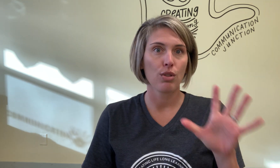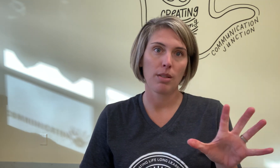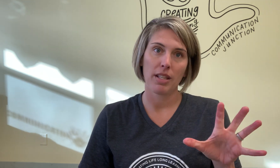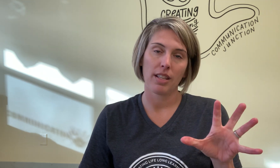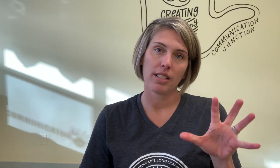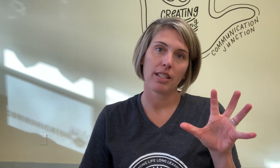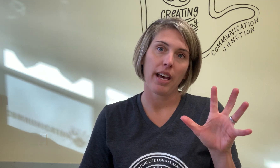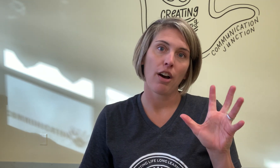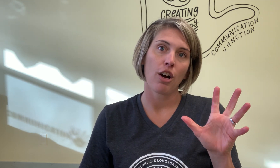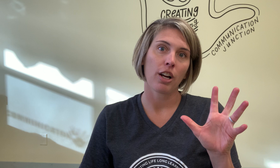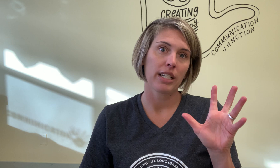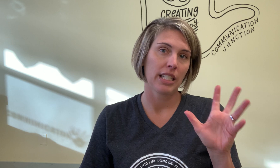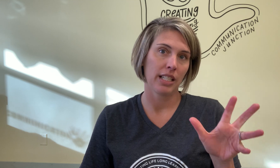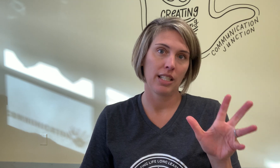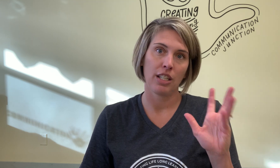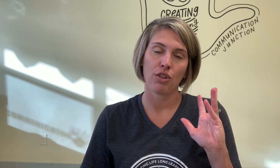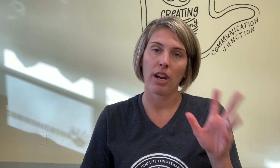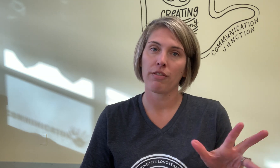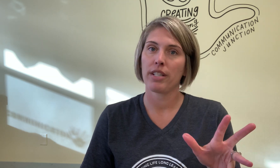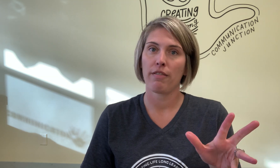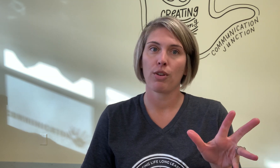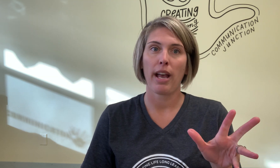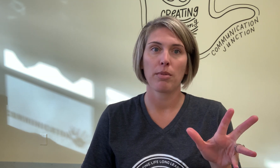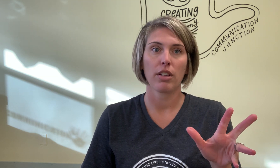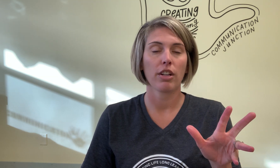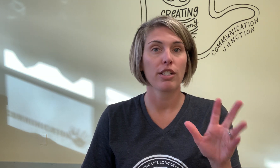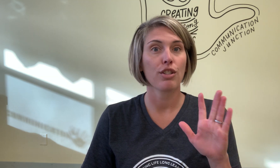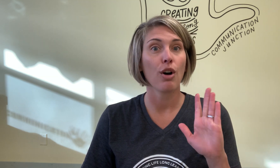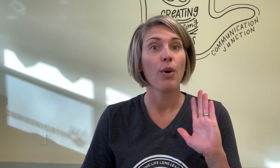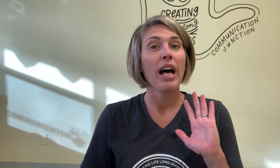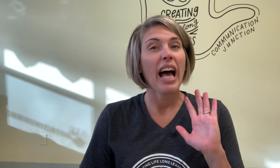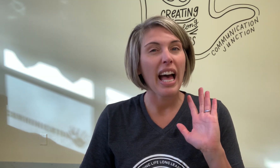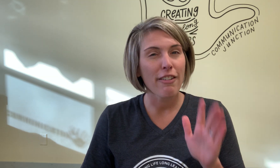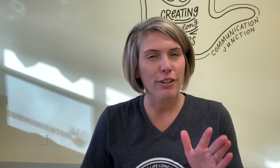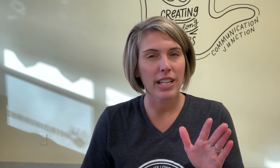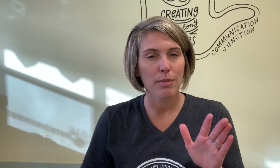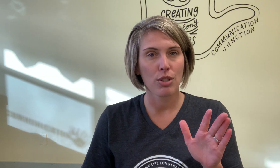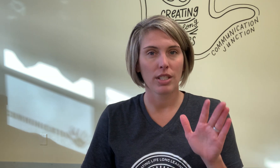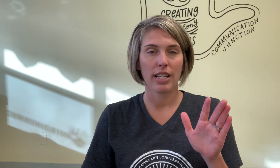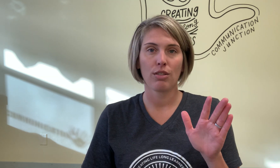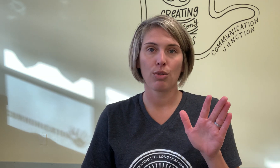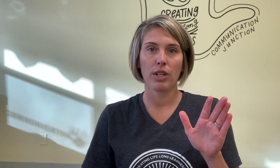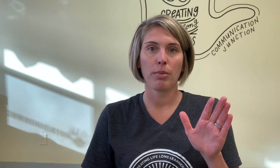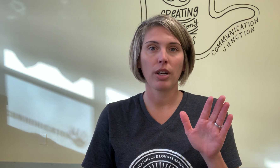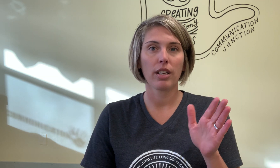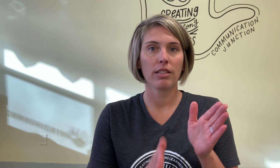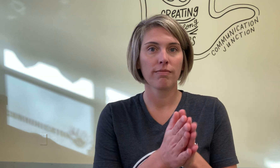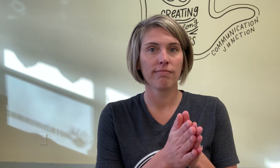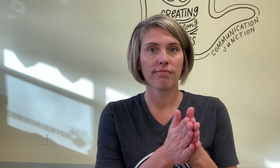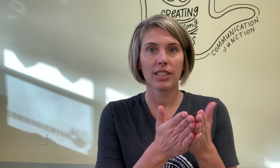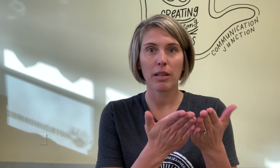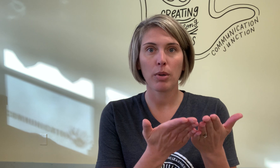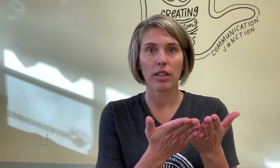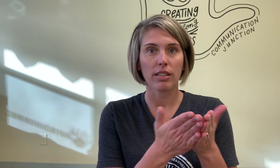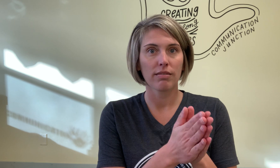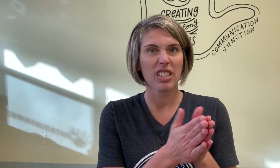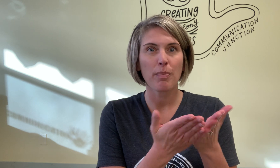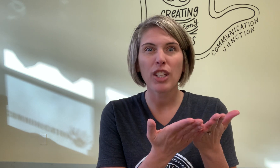be things that are consistent in your everyday vocabulary. So every time you sit down to read a book, sign book, something you're